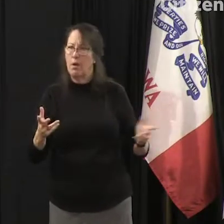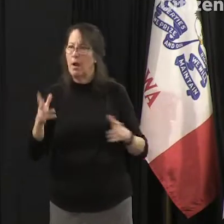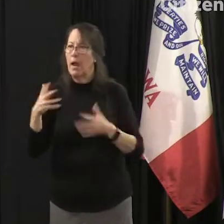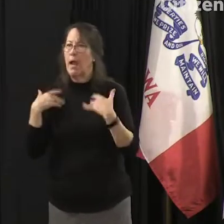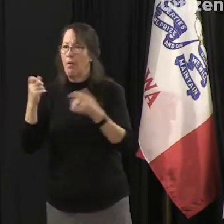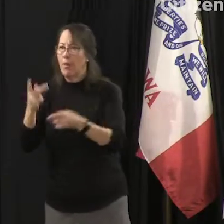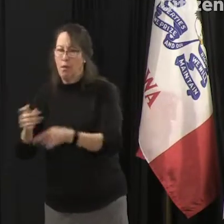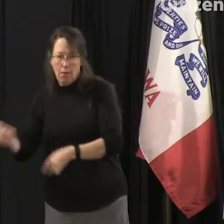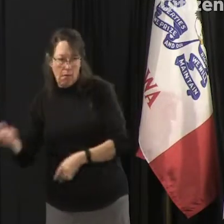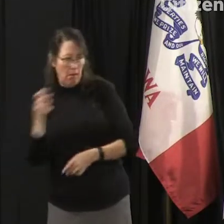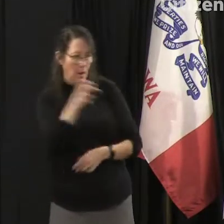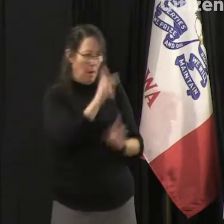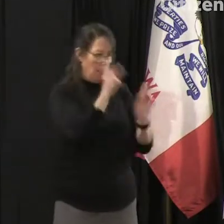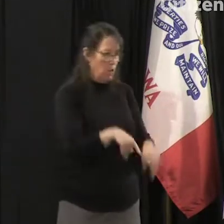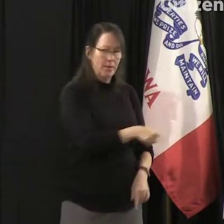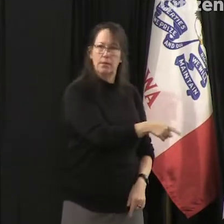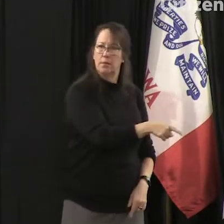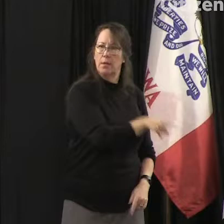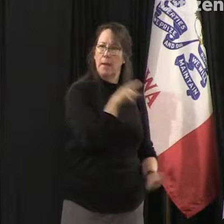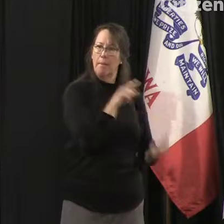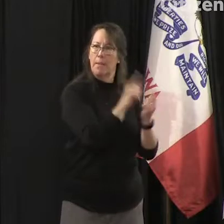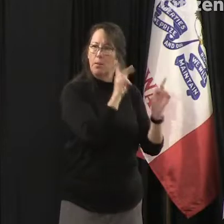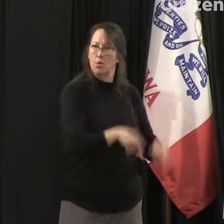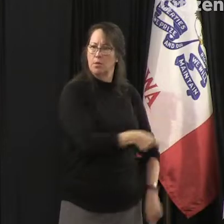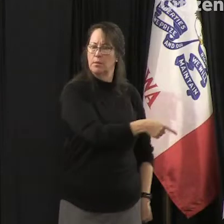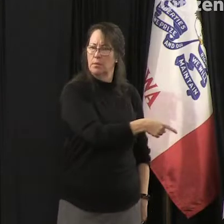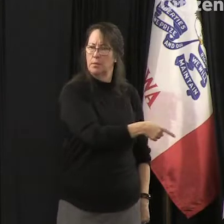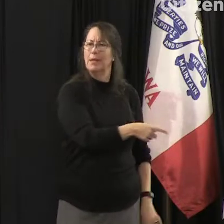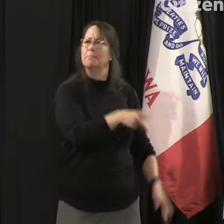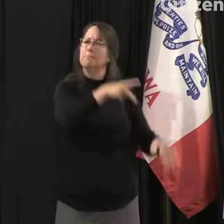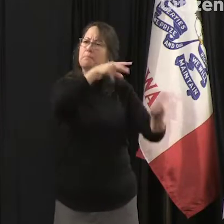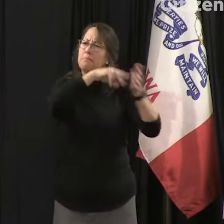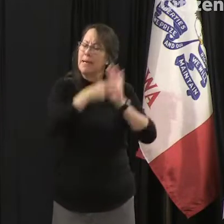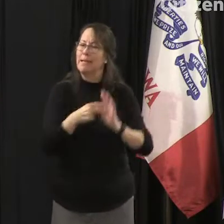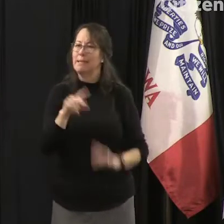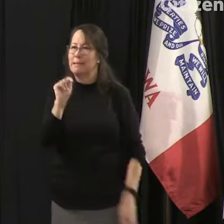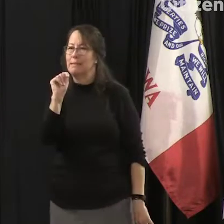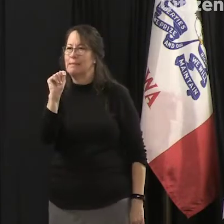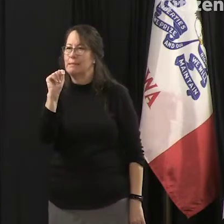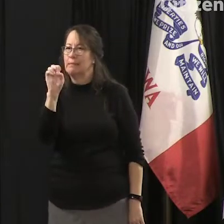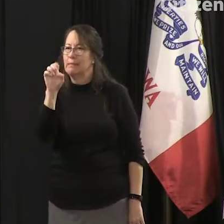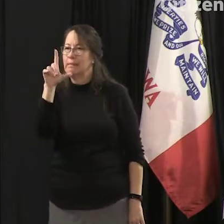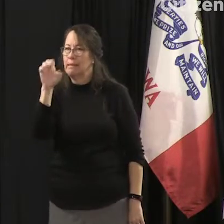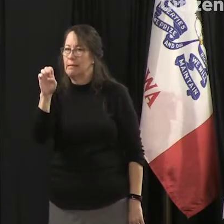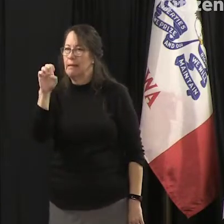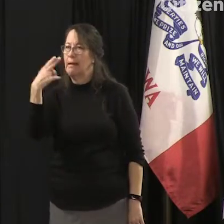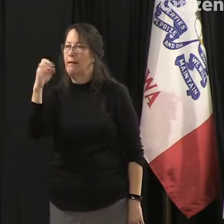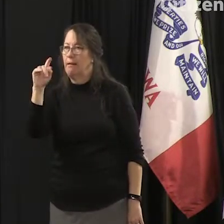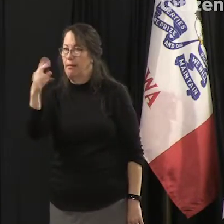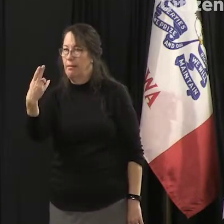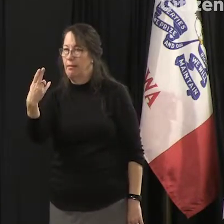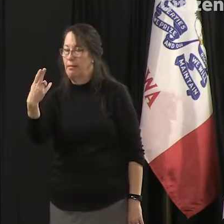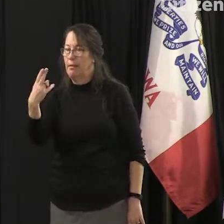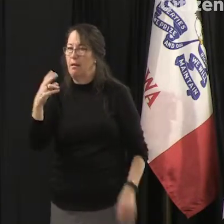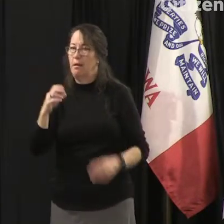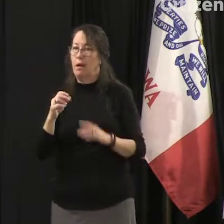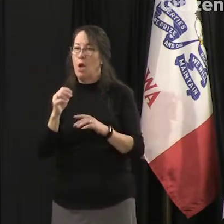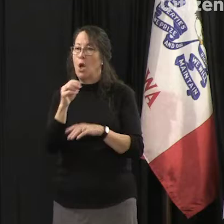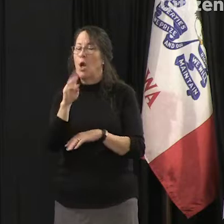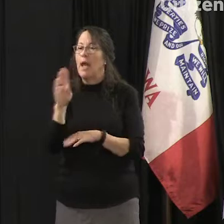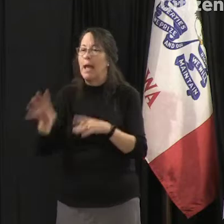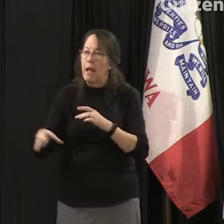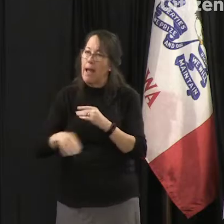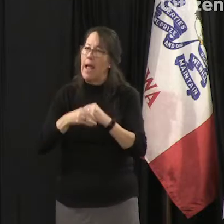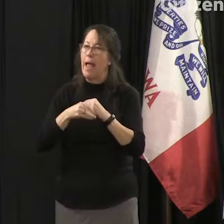getting health care from there to that person? And what I mean there is telehealth. What I mean is extending